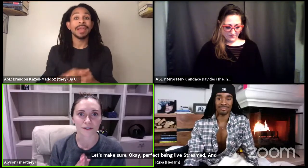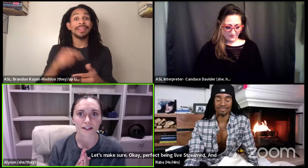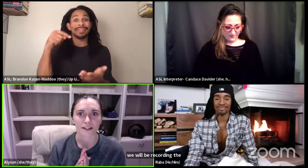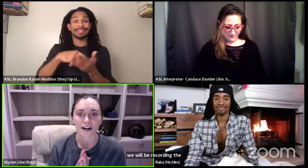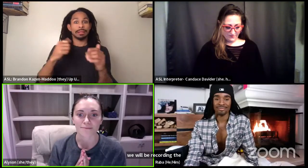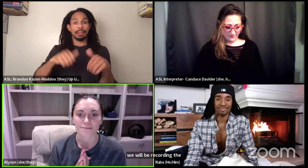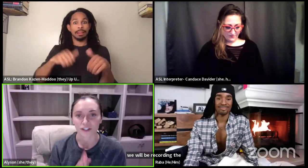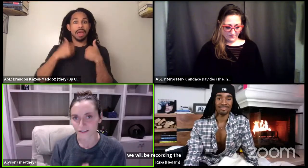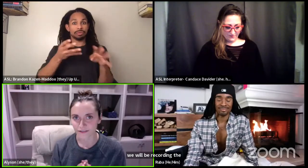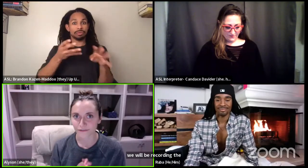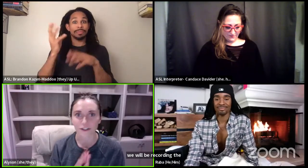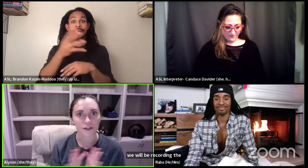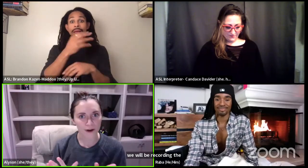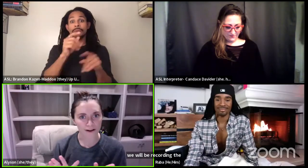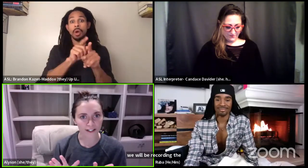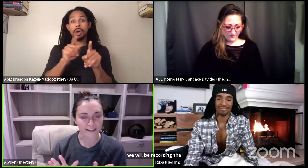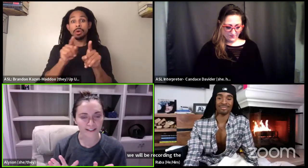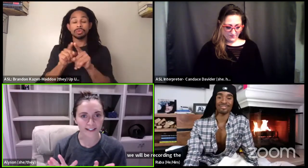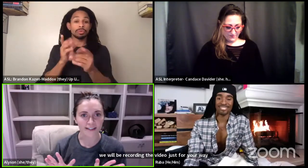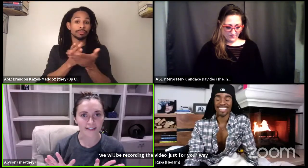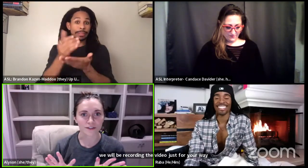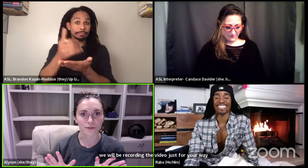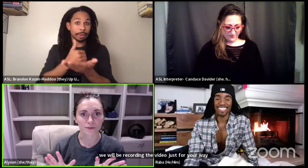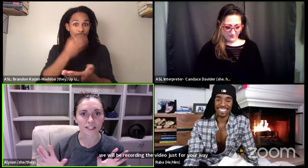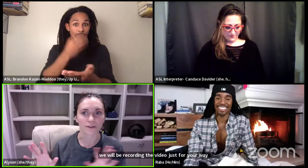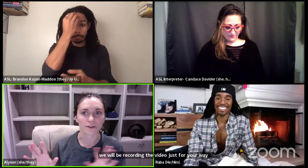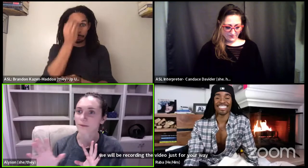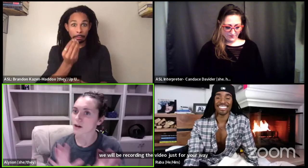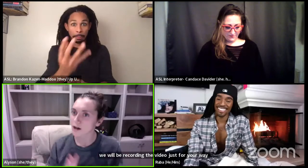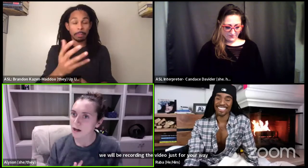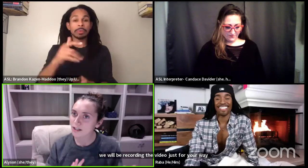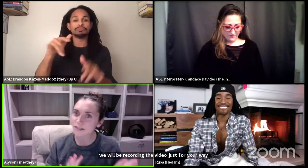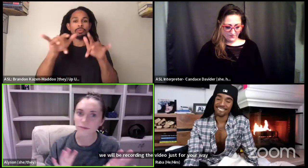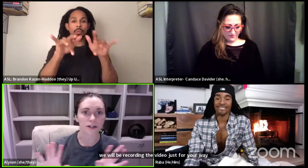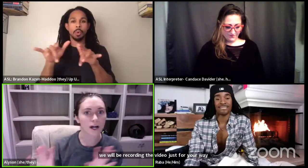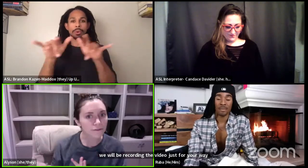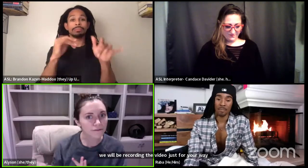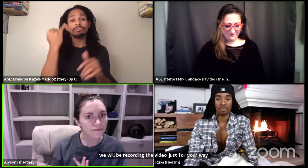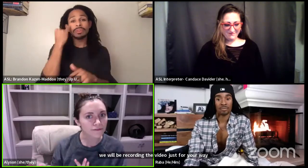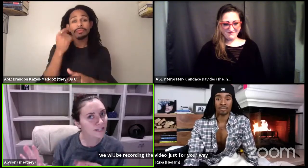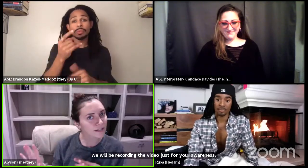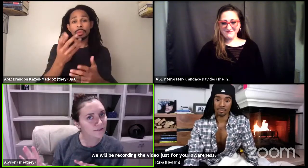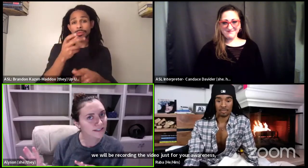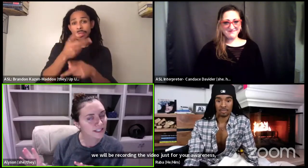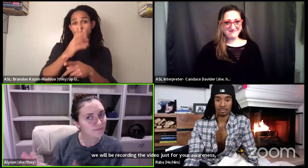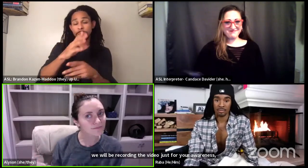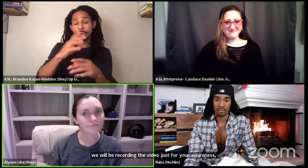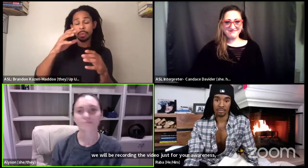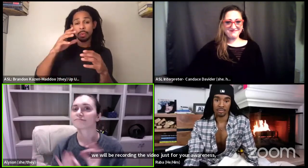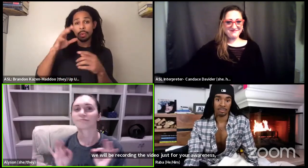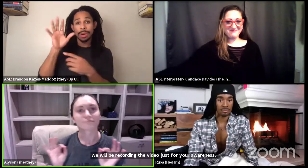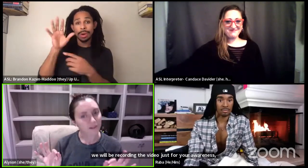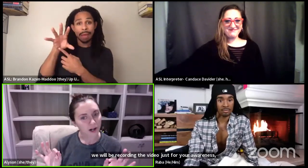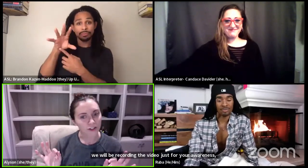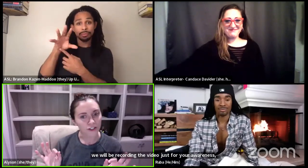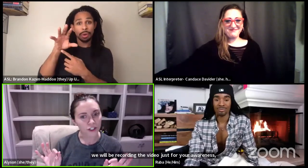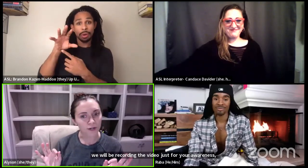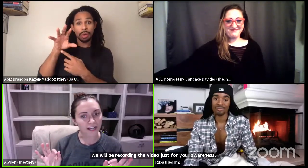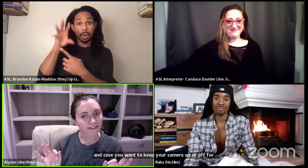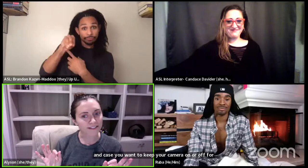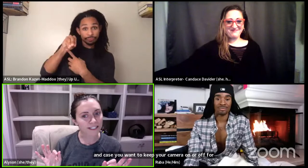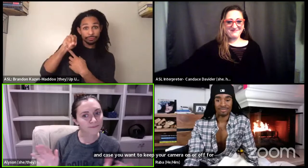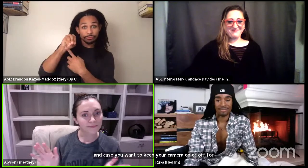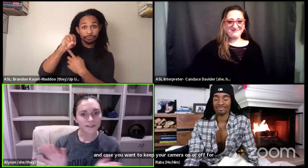video just for your awareness in case you want to keep your camera on or off for that reason. Honor